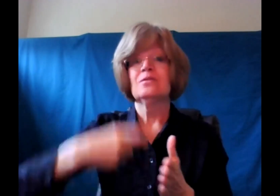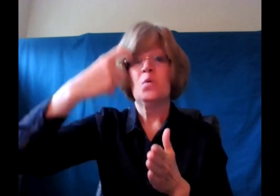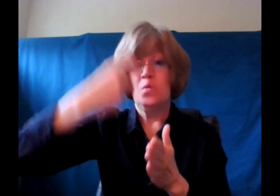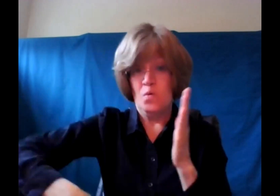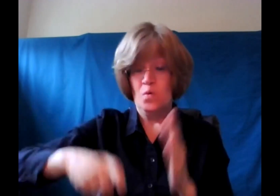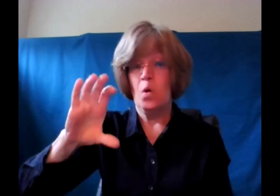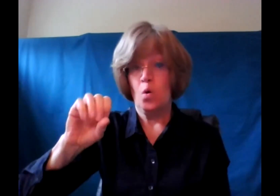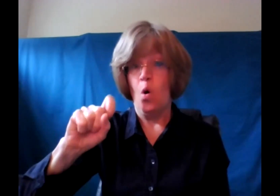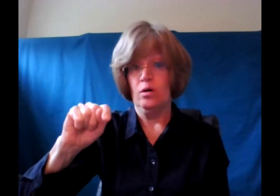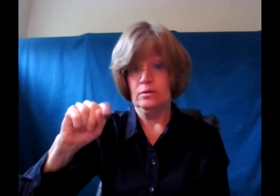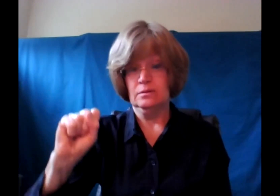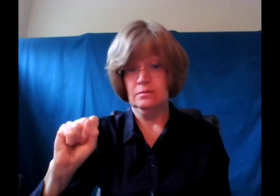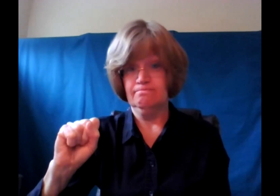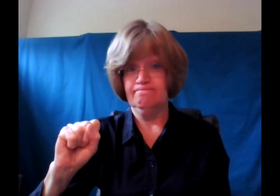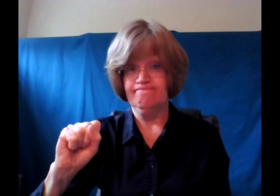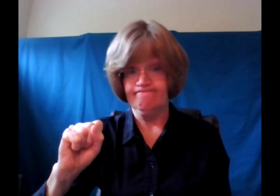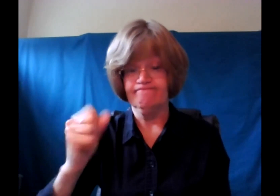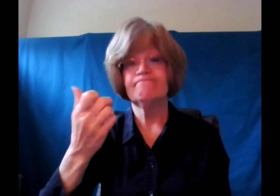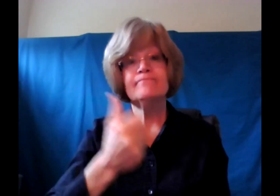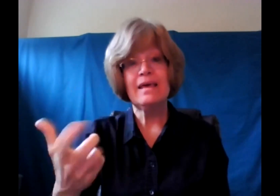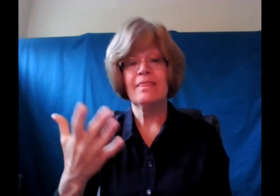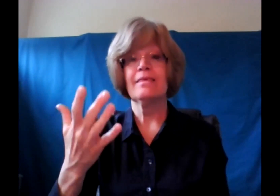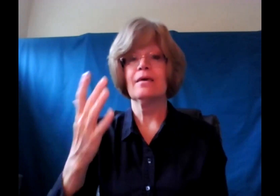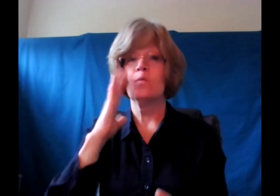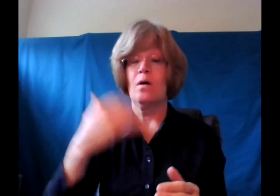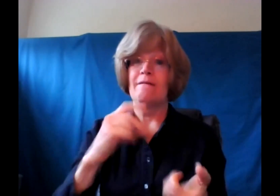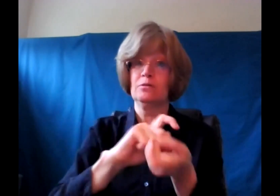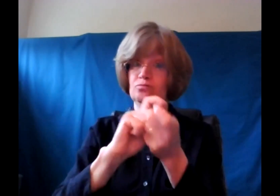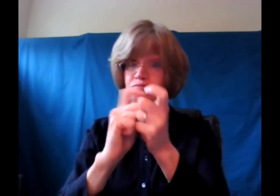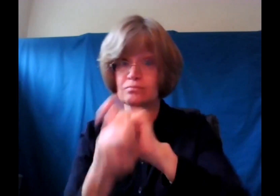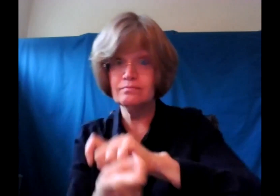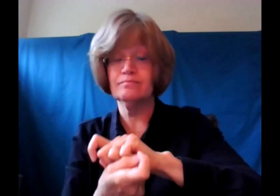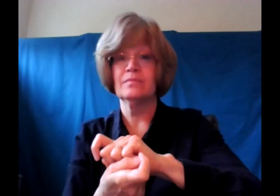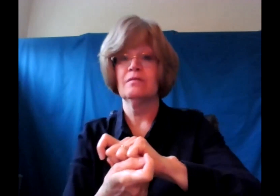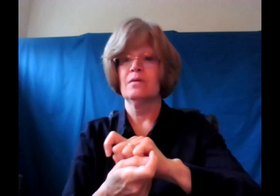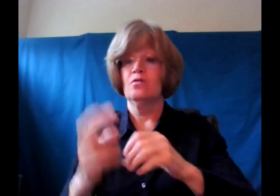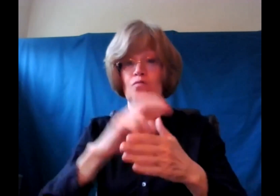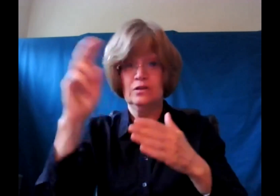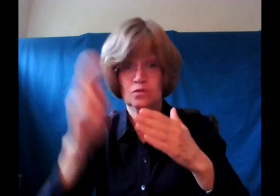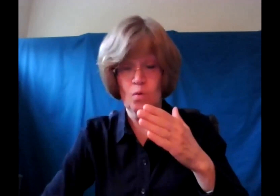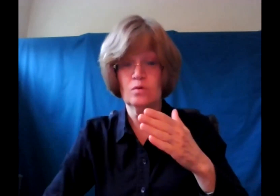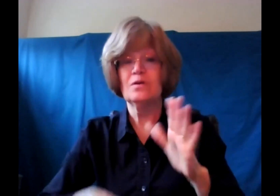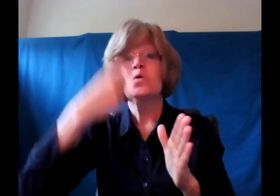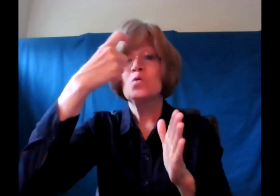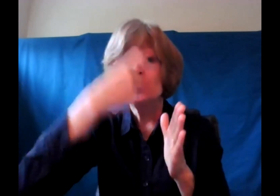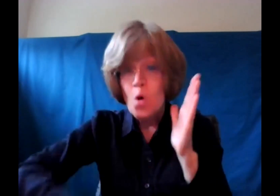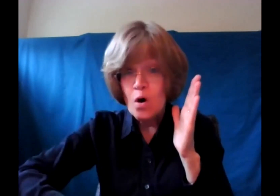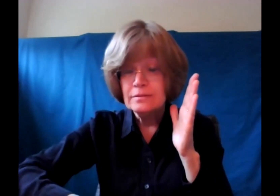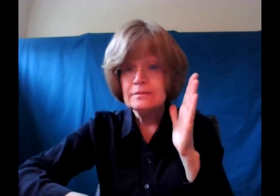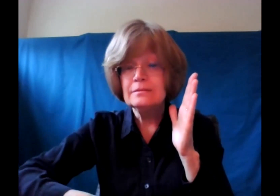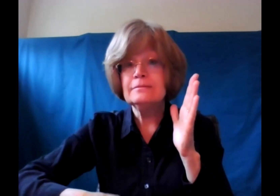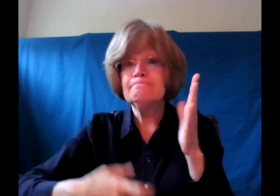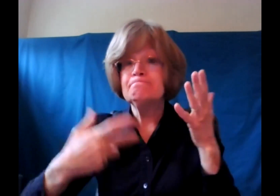costs. Anything that is going to have a transformational result